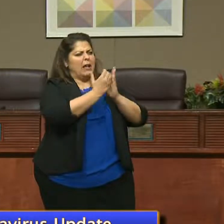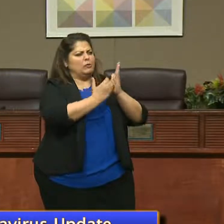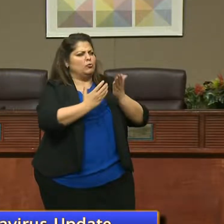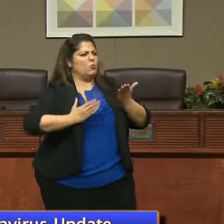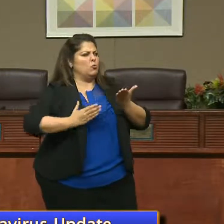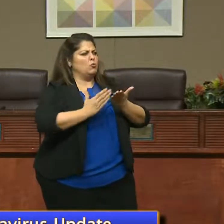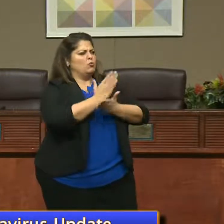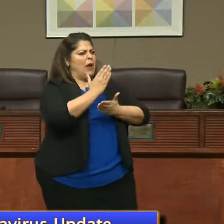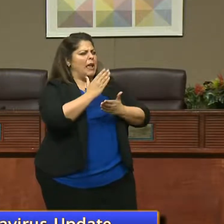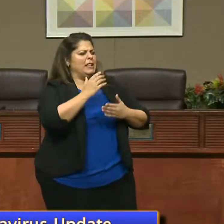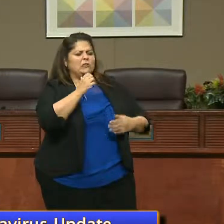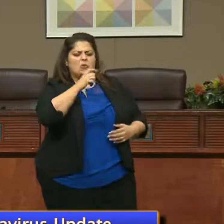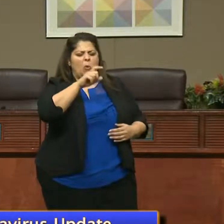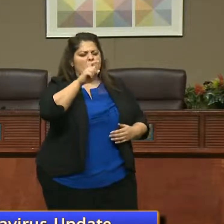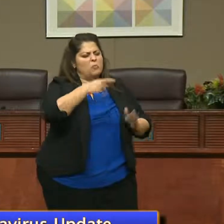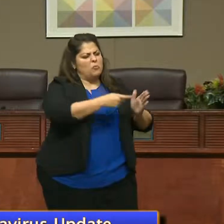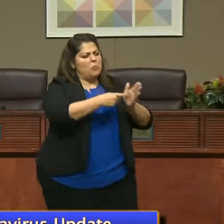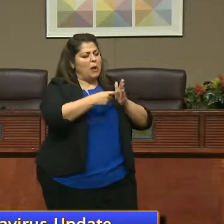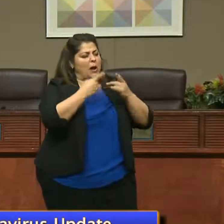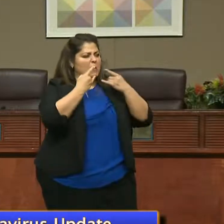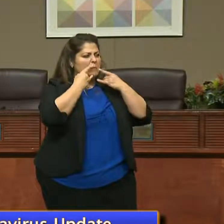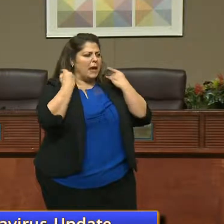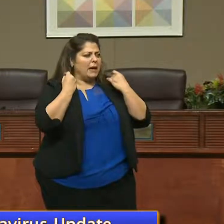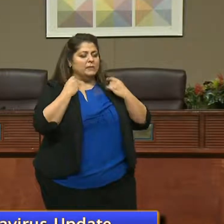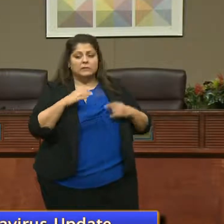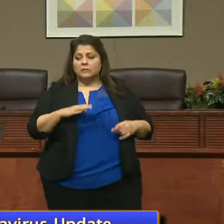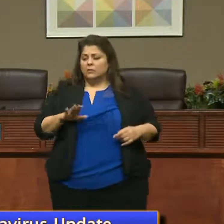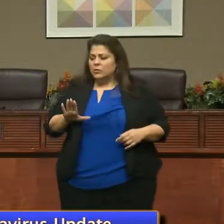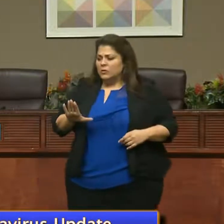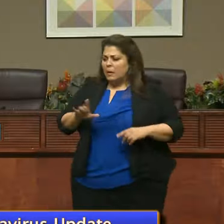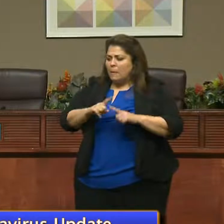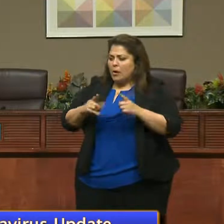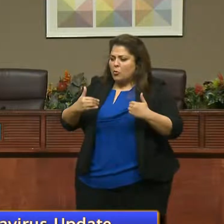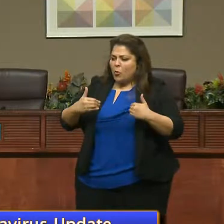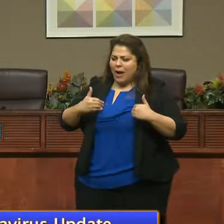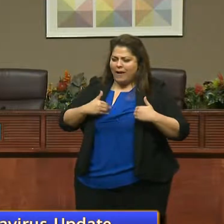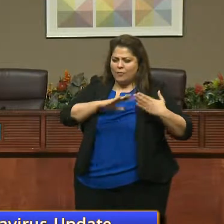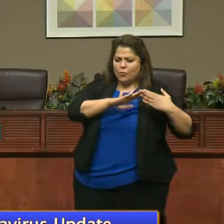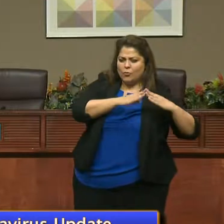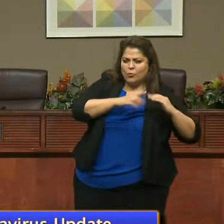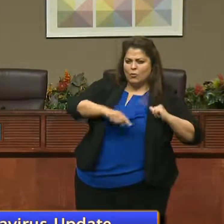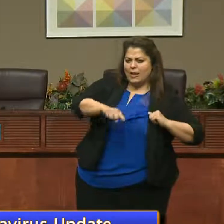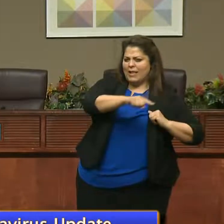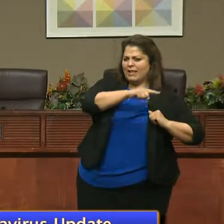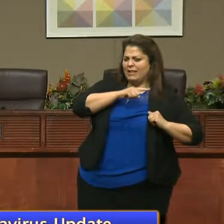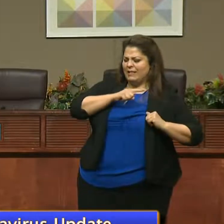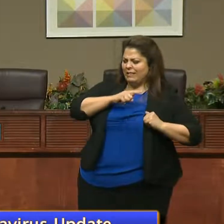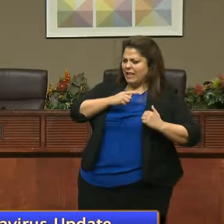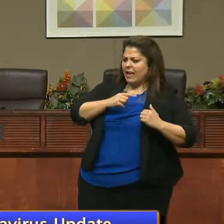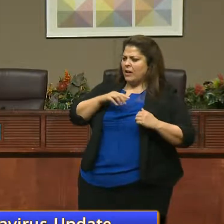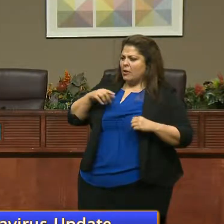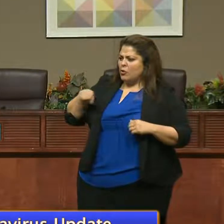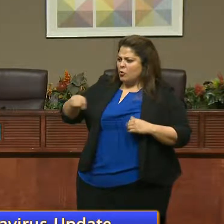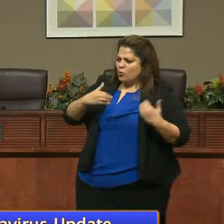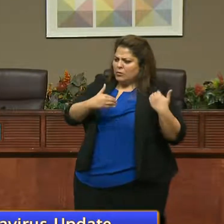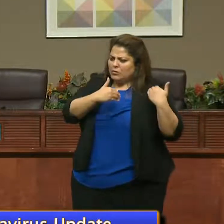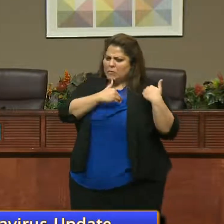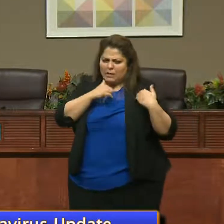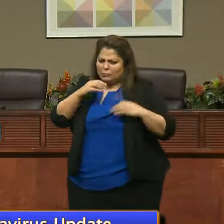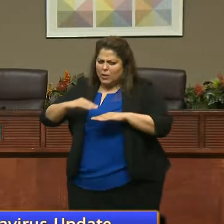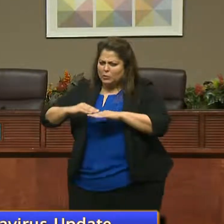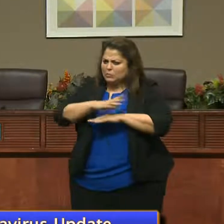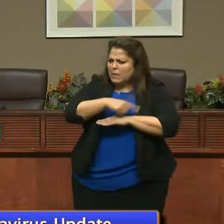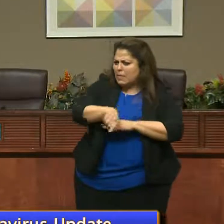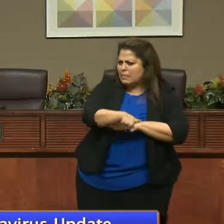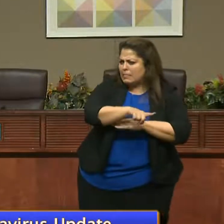a civic duty to wear a mask. You have a duty to the other people in your community to make sure that you don't spread the coronavirus